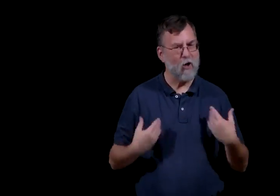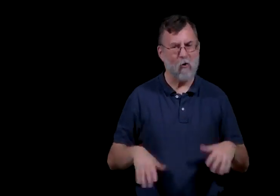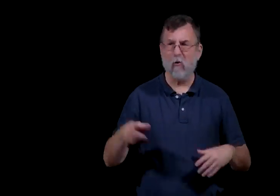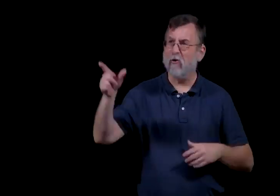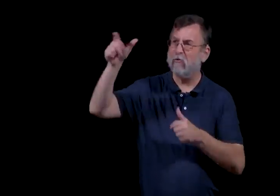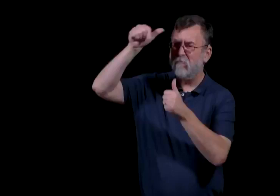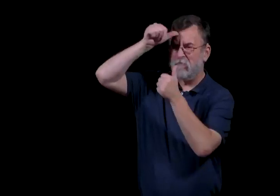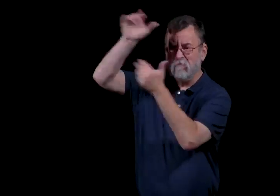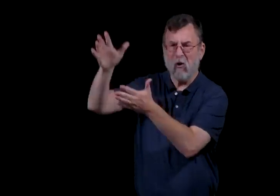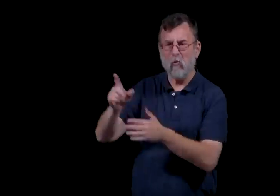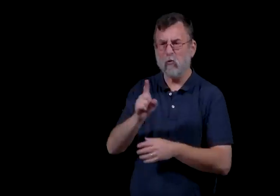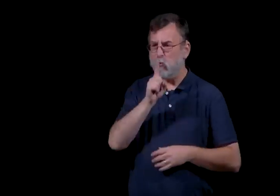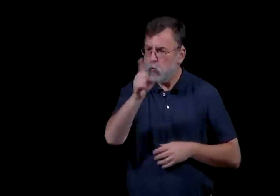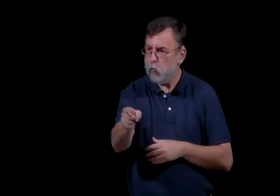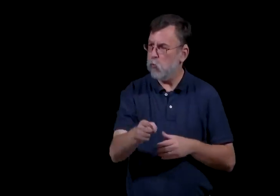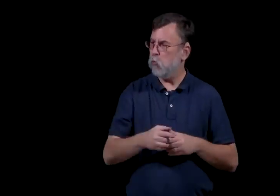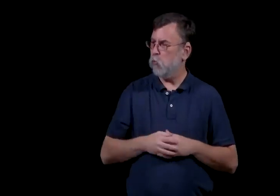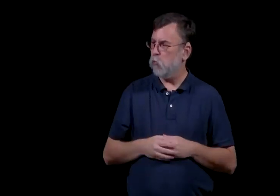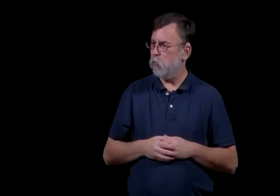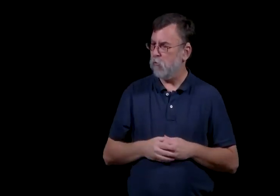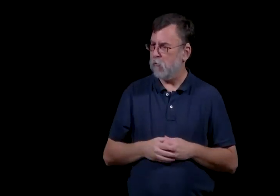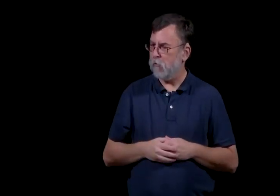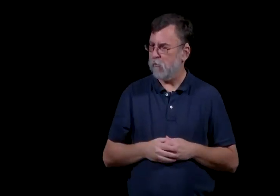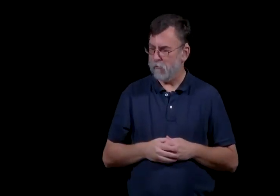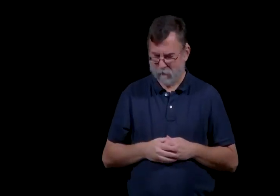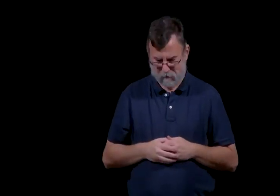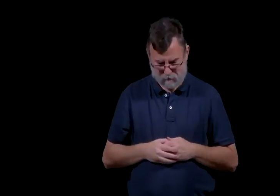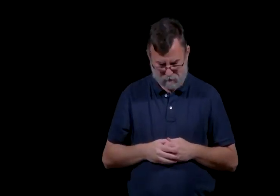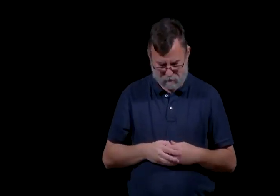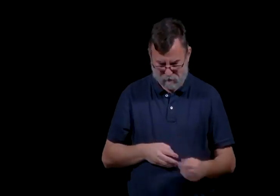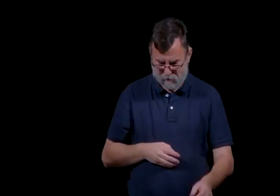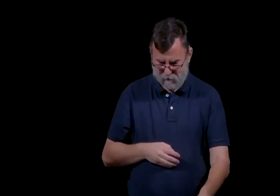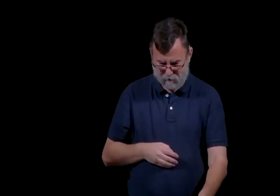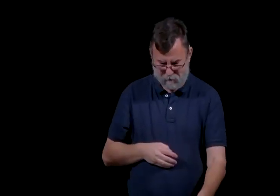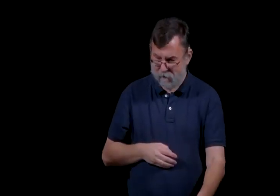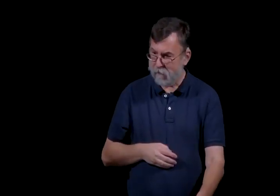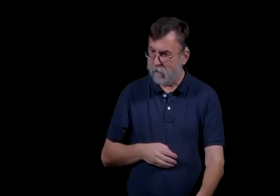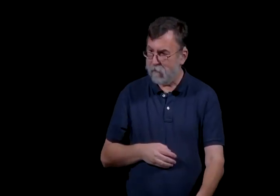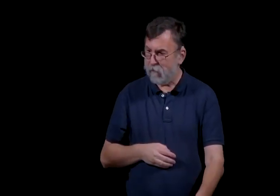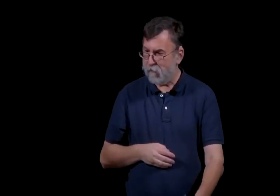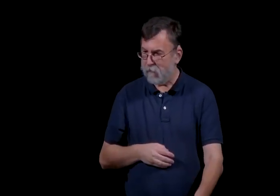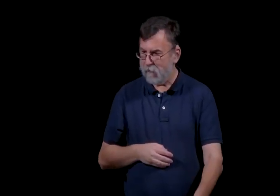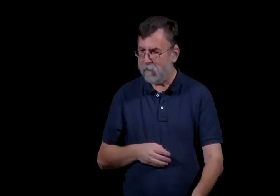to leave you alone because you are His. Wow.